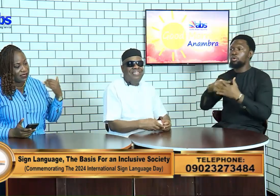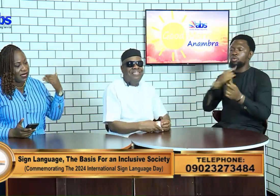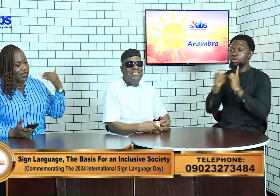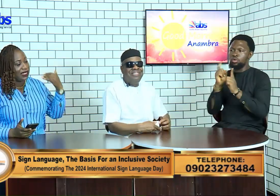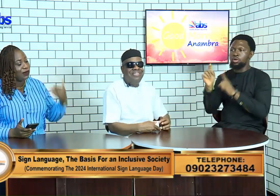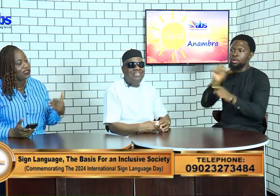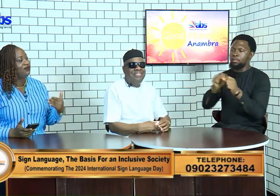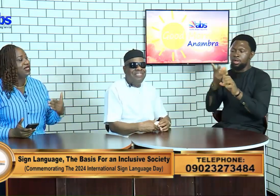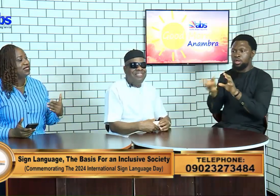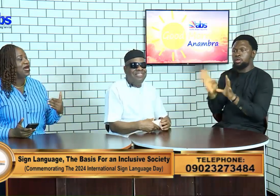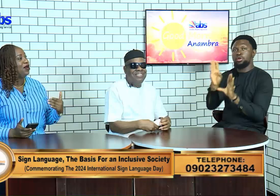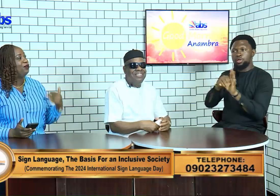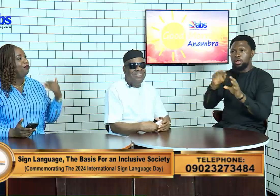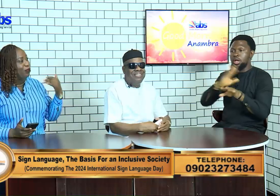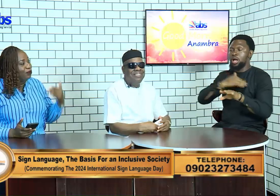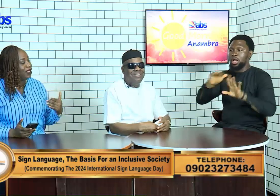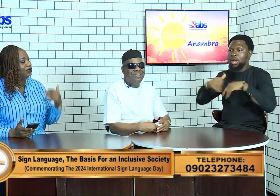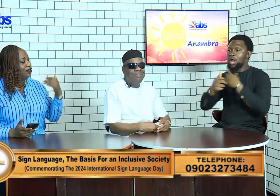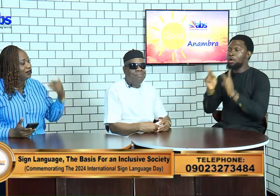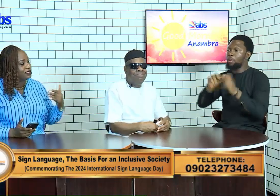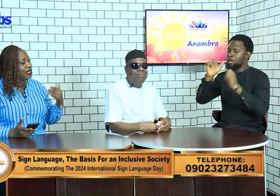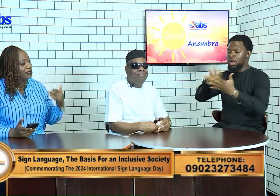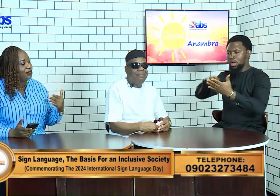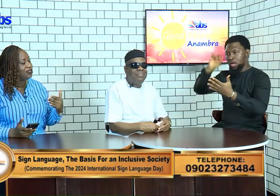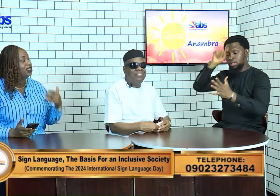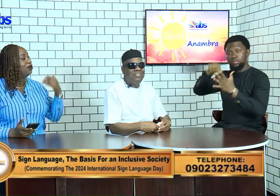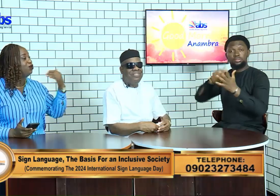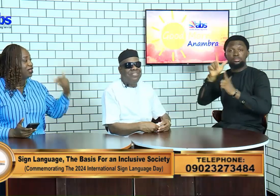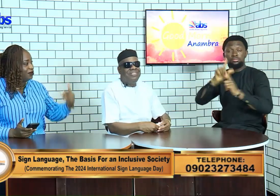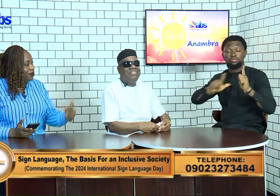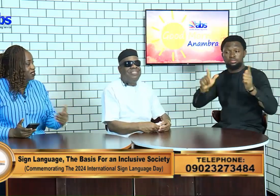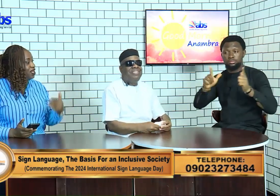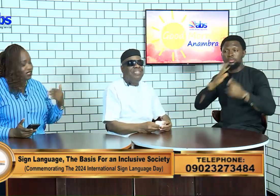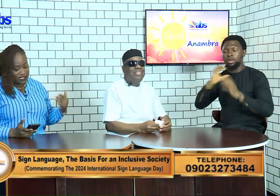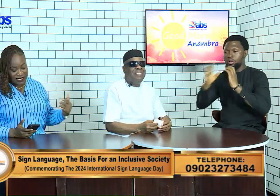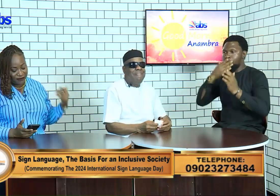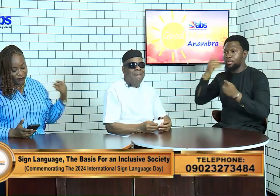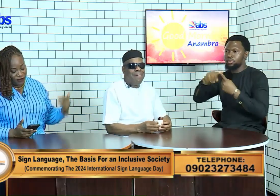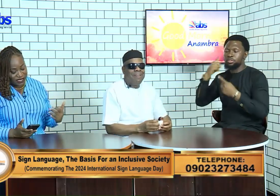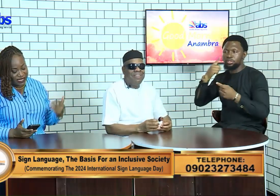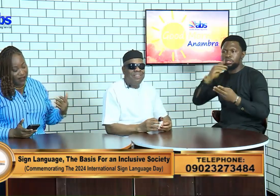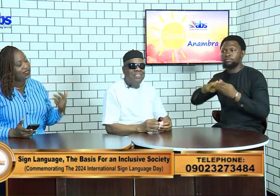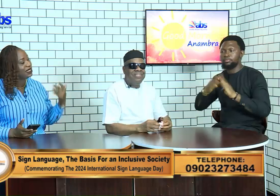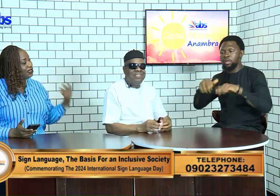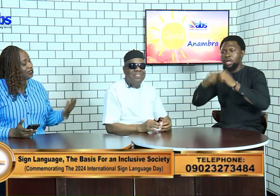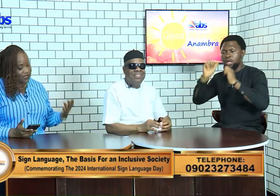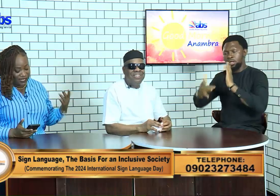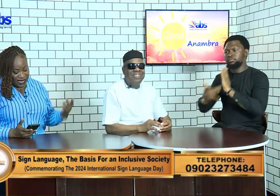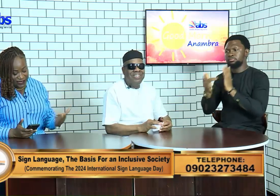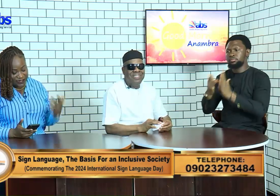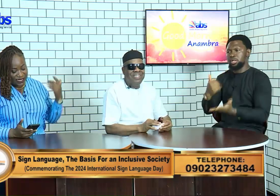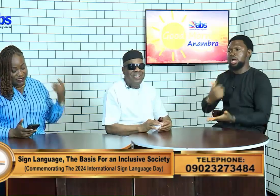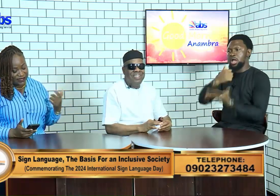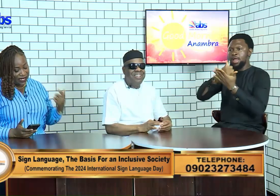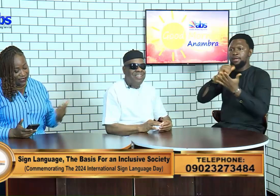about inclusiveness and how people can learn the sign language and communicate better to the deaf community, how can technology